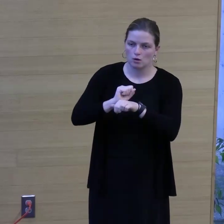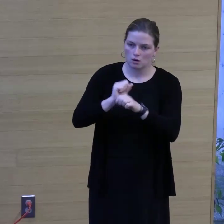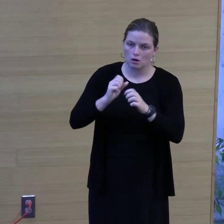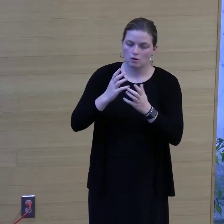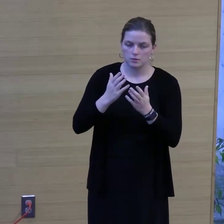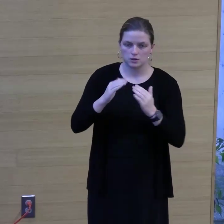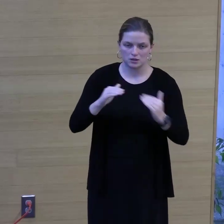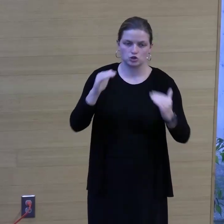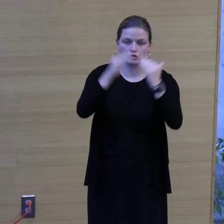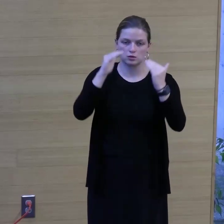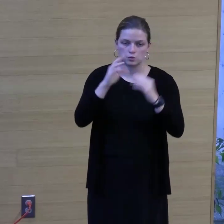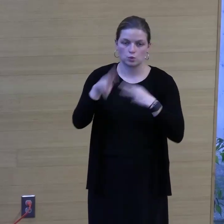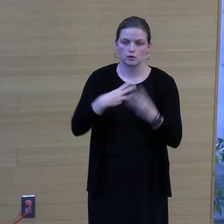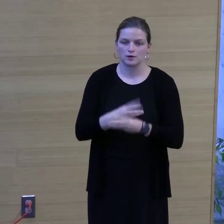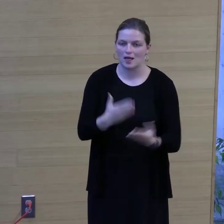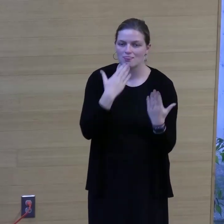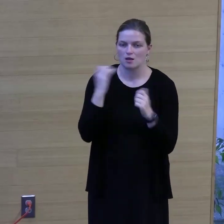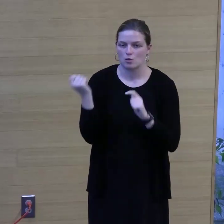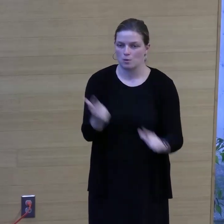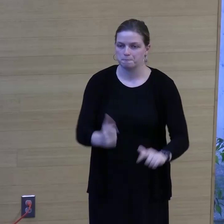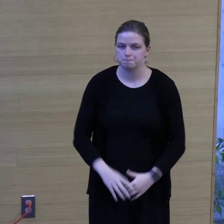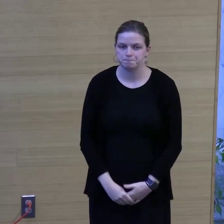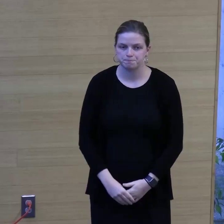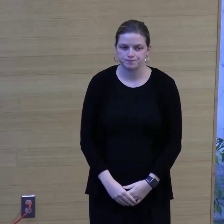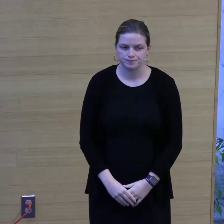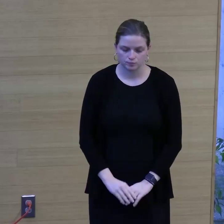a just world. Thank you, everyone.